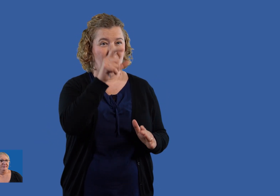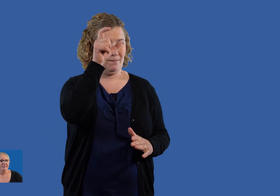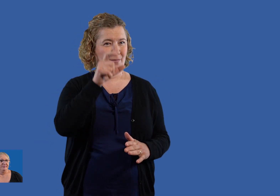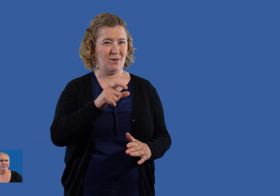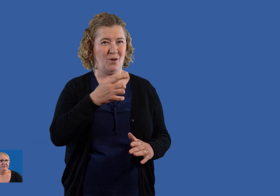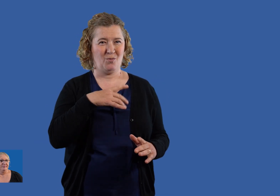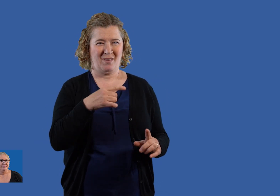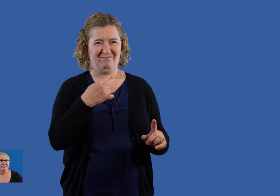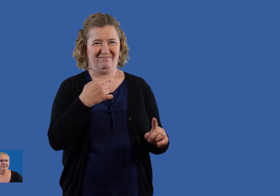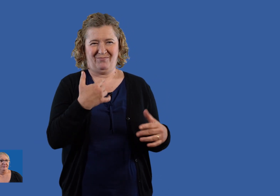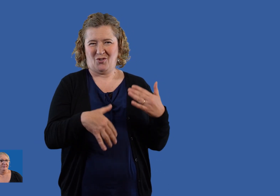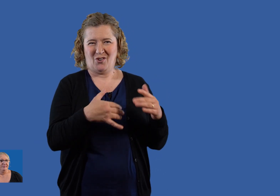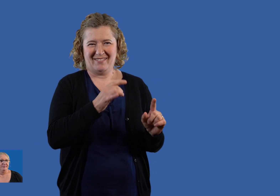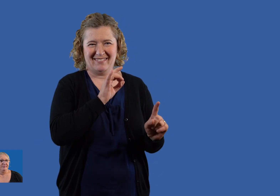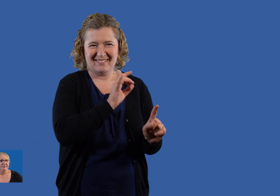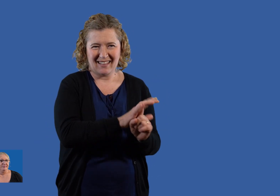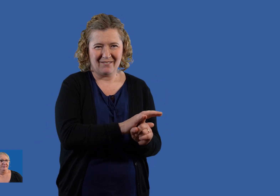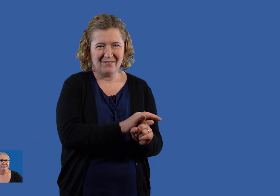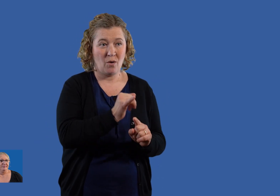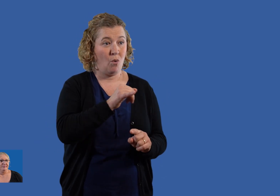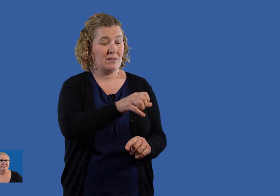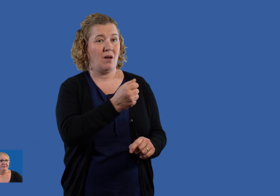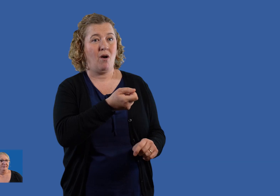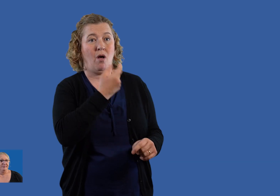drugs and not realise that they're going to die.